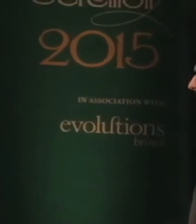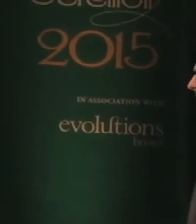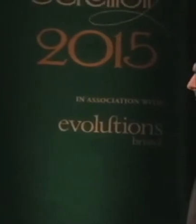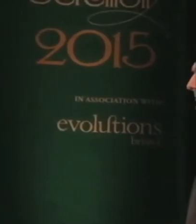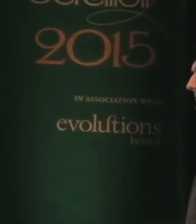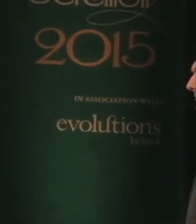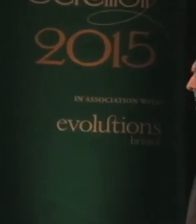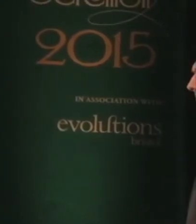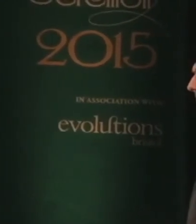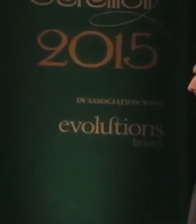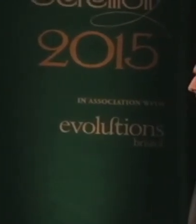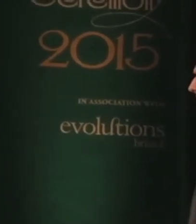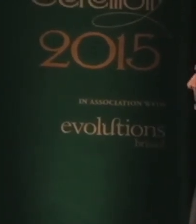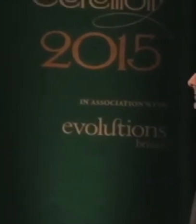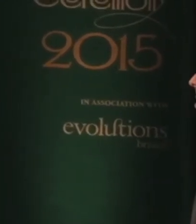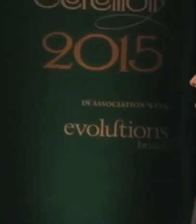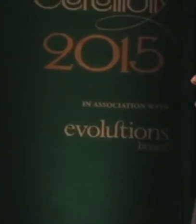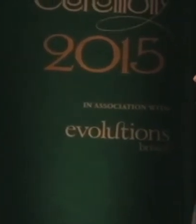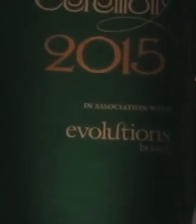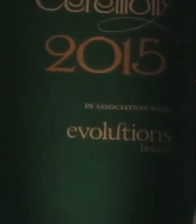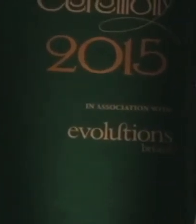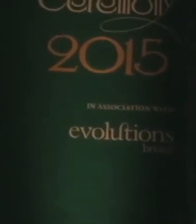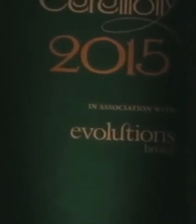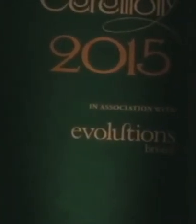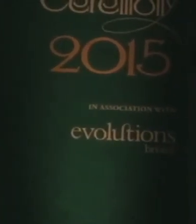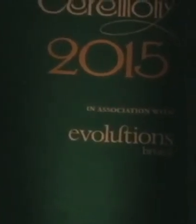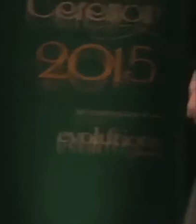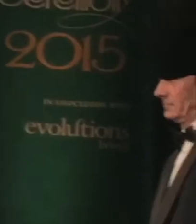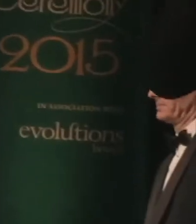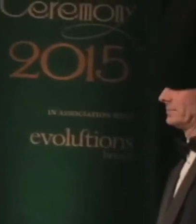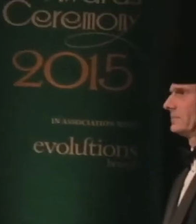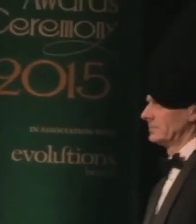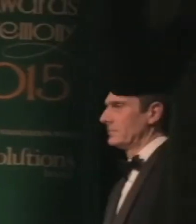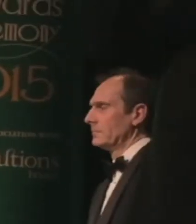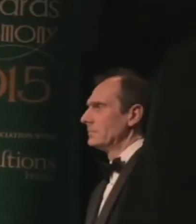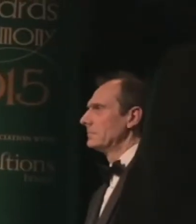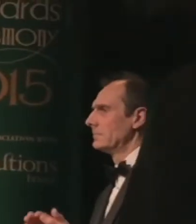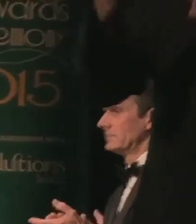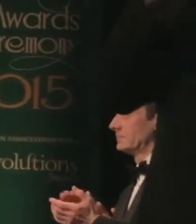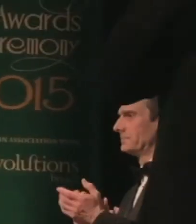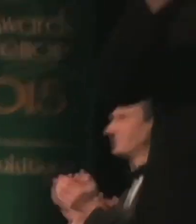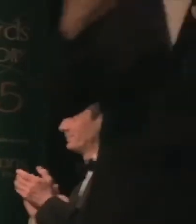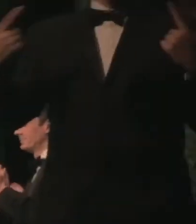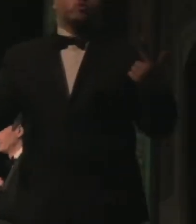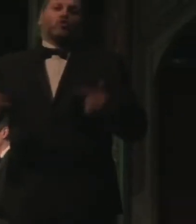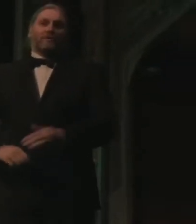Bristol does, and I'm proud to be a part of Bristol's success. So thank you very much.